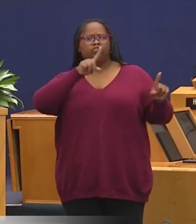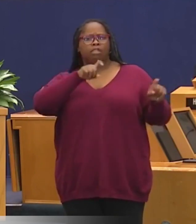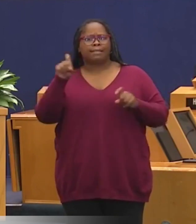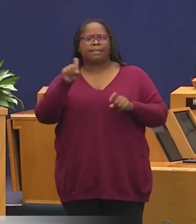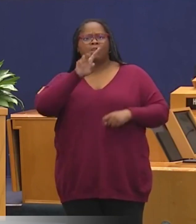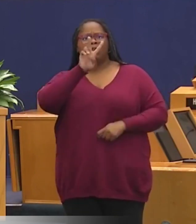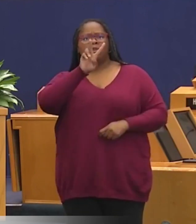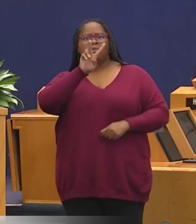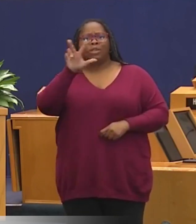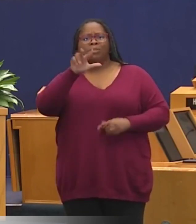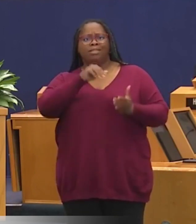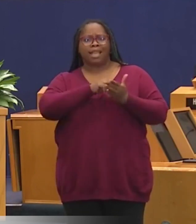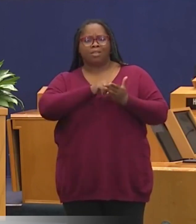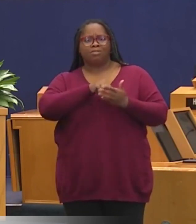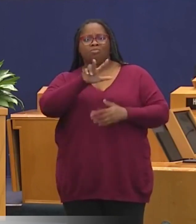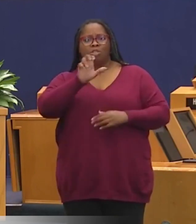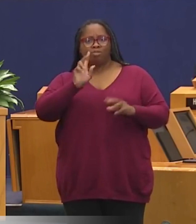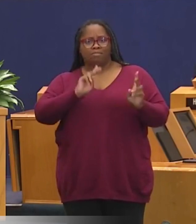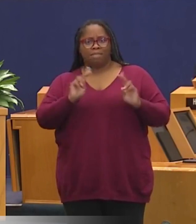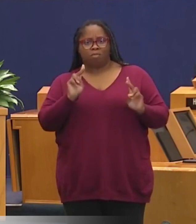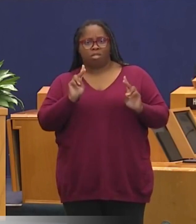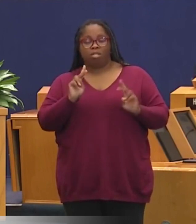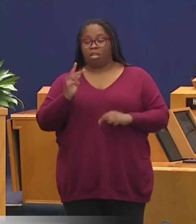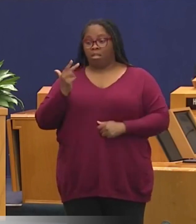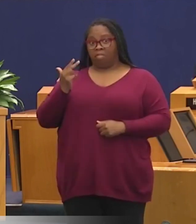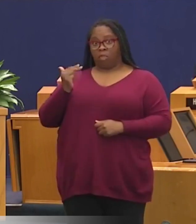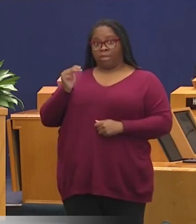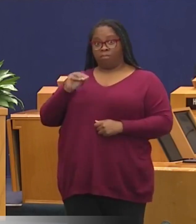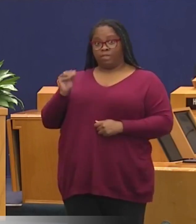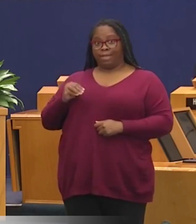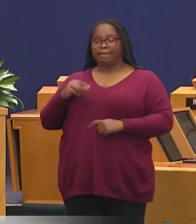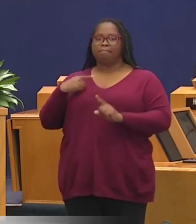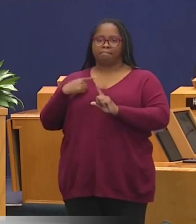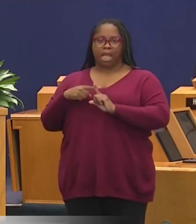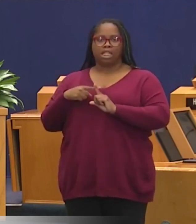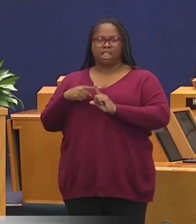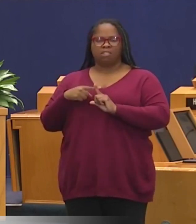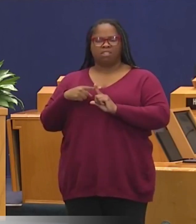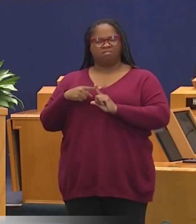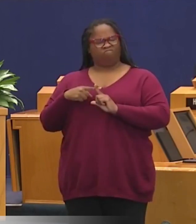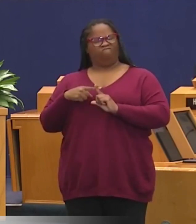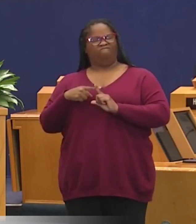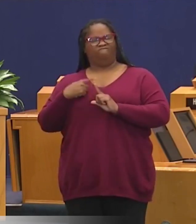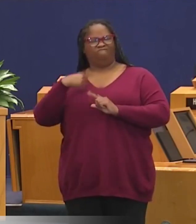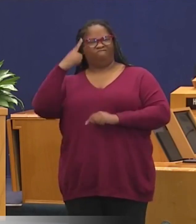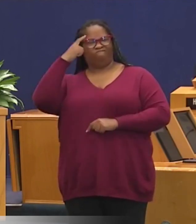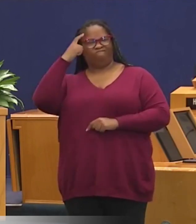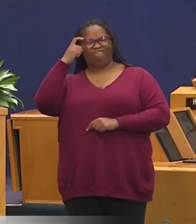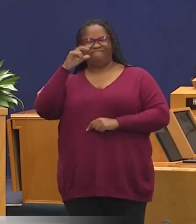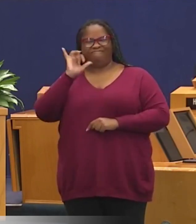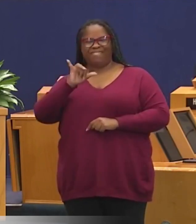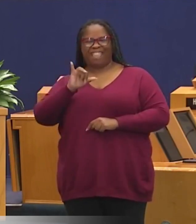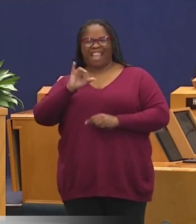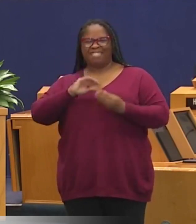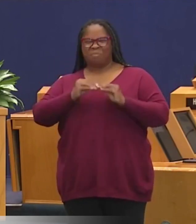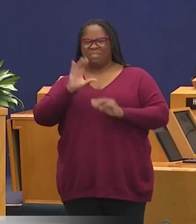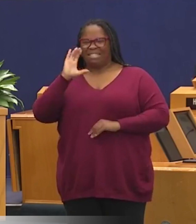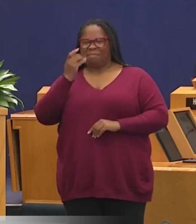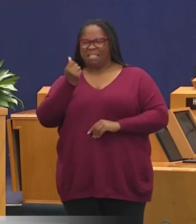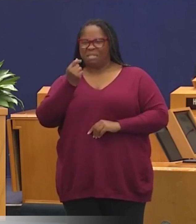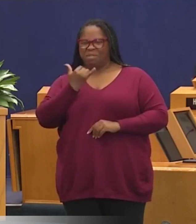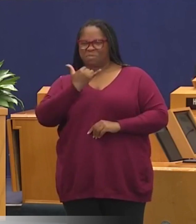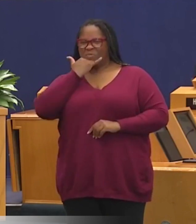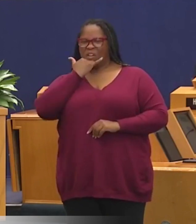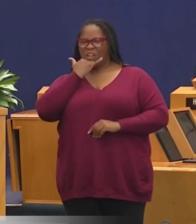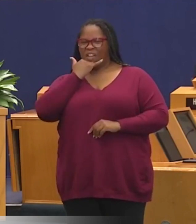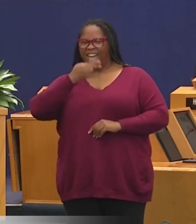23,300 people, and 13% were positive. I want to note that I think that number is slightly inflated because we still have a couple